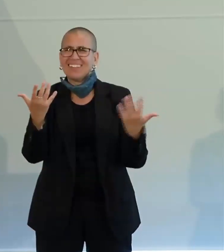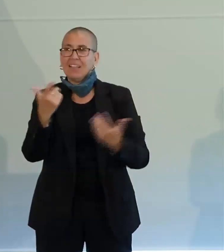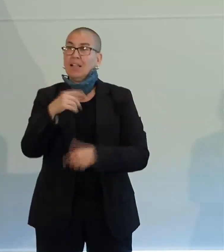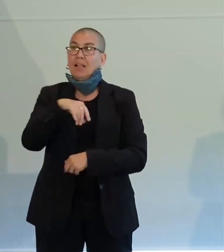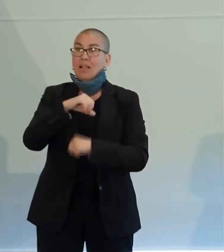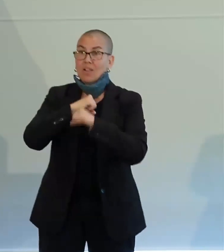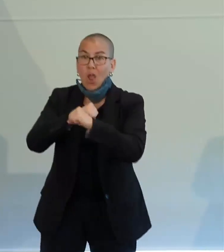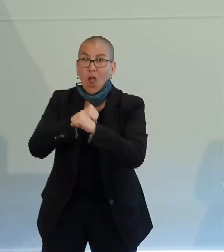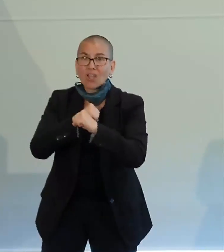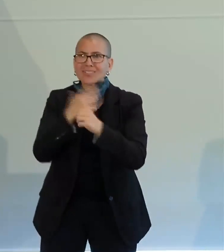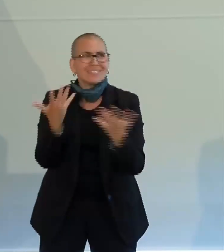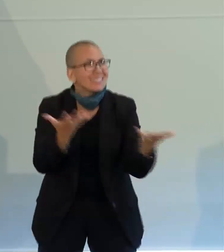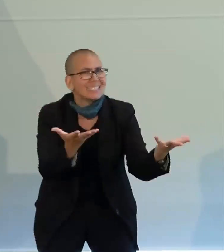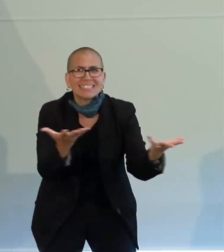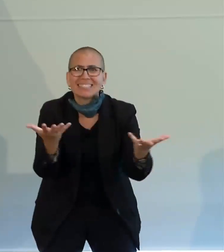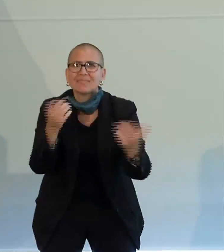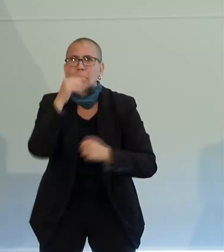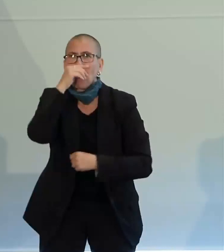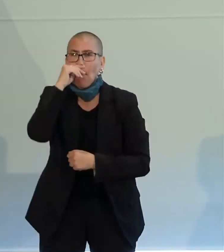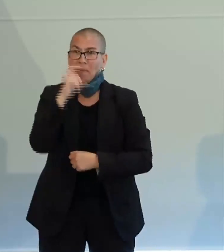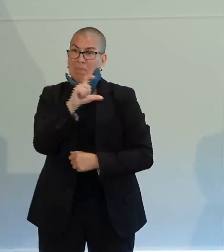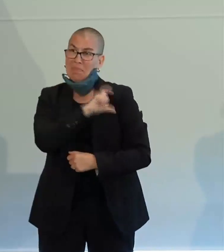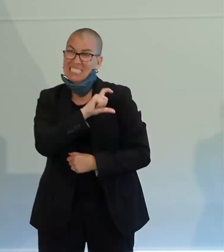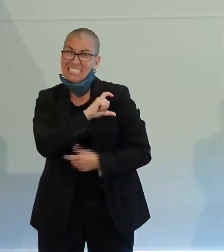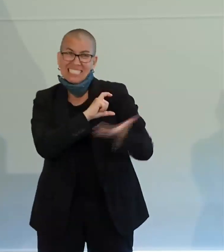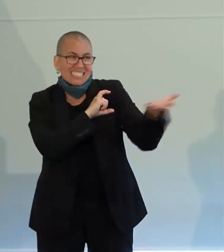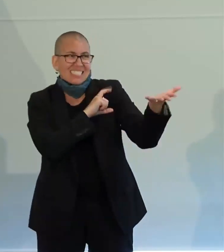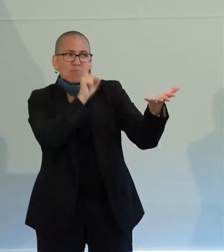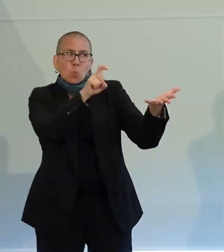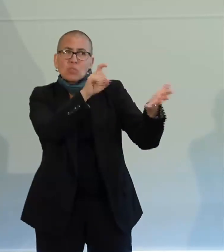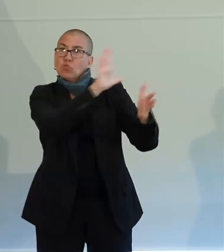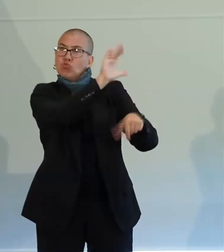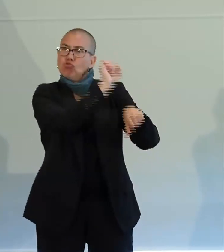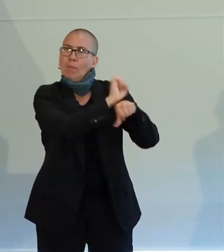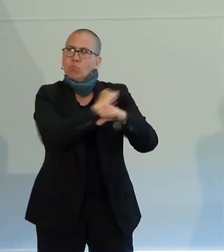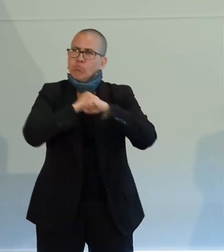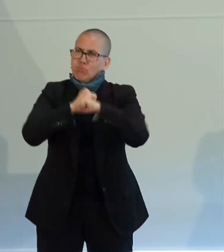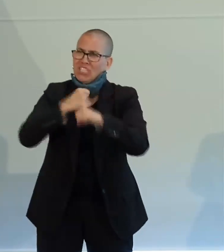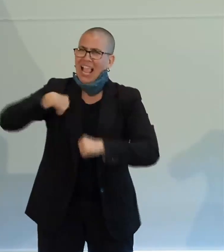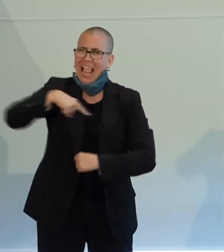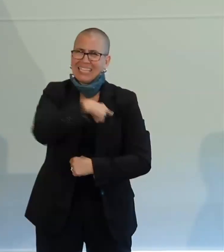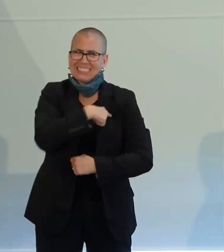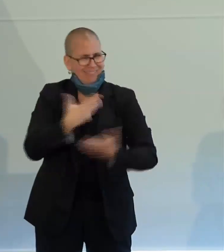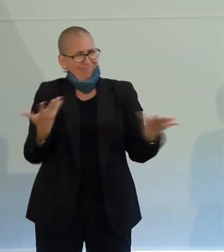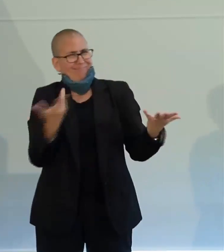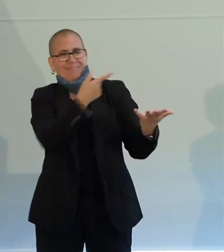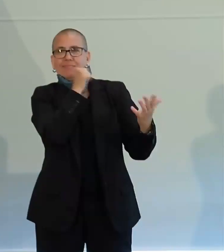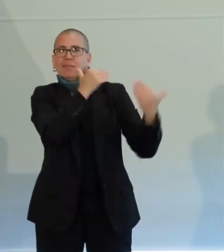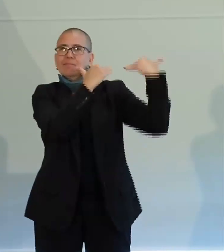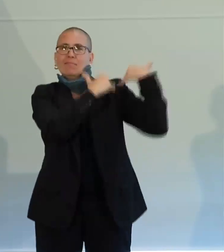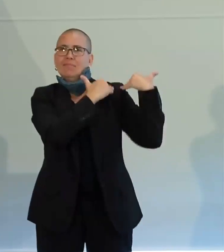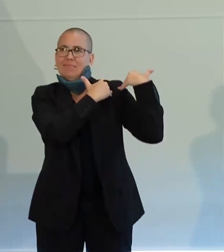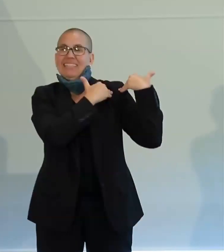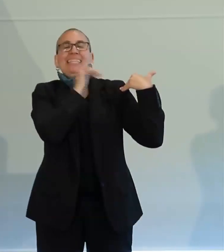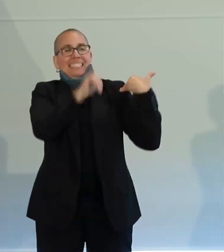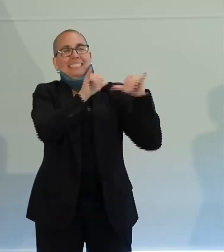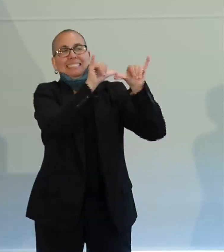in situations where we should have. So that, I think, is the origin of the trust problem. But